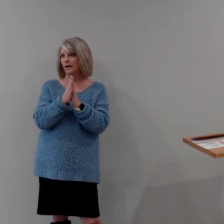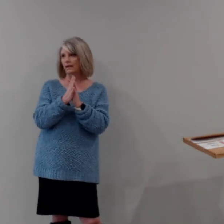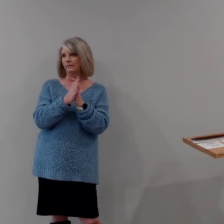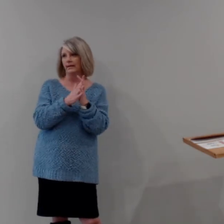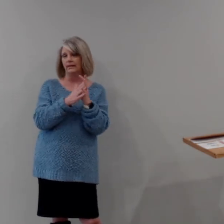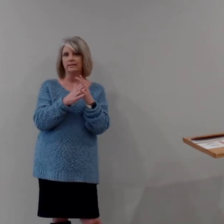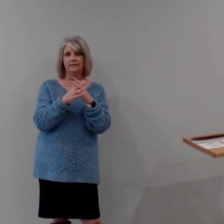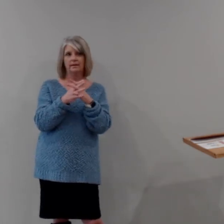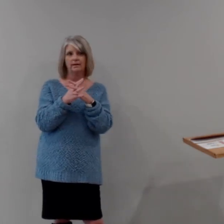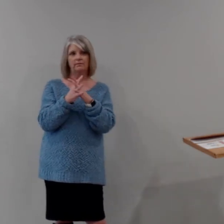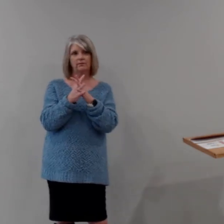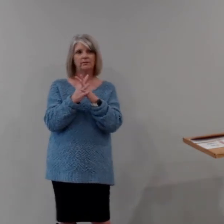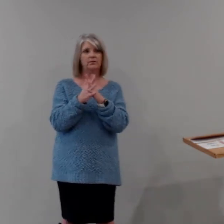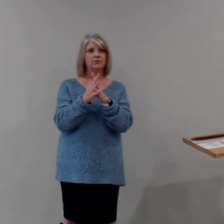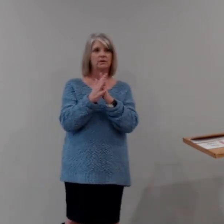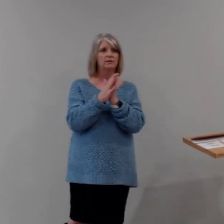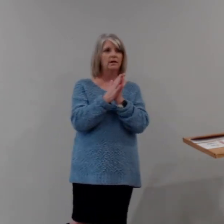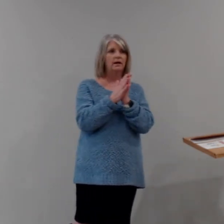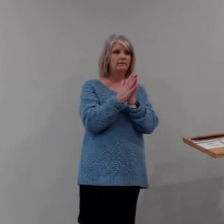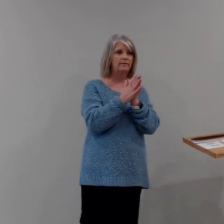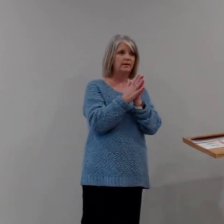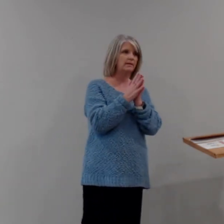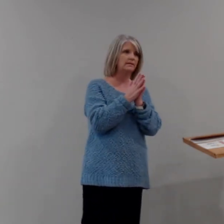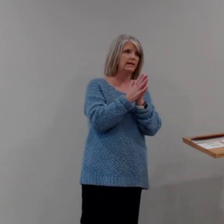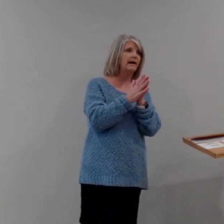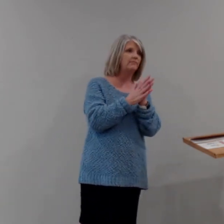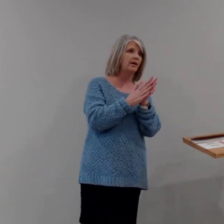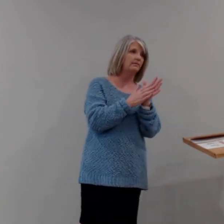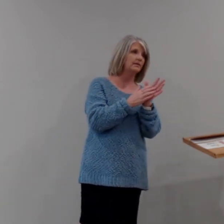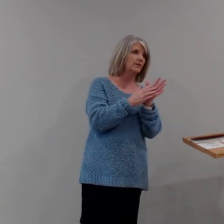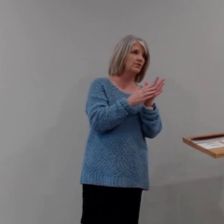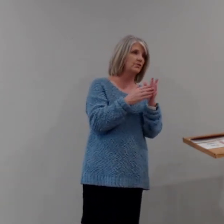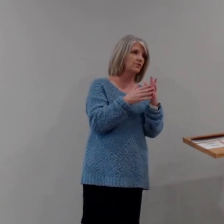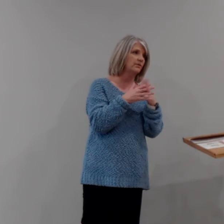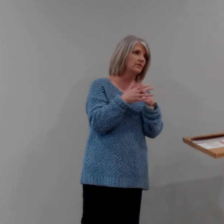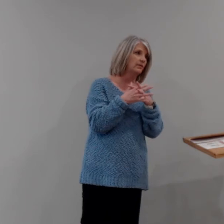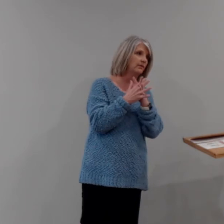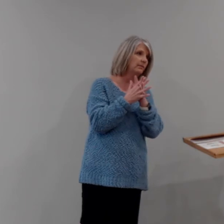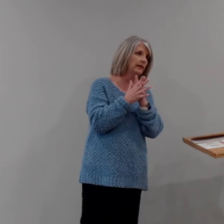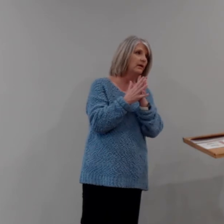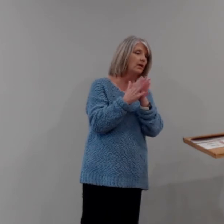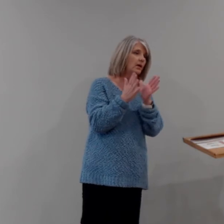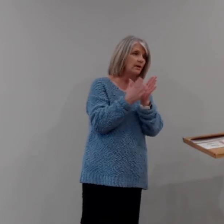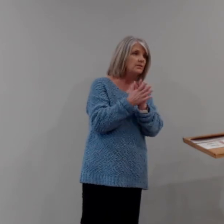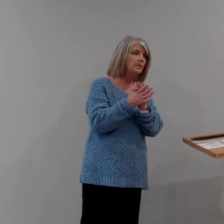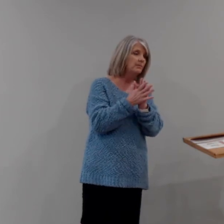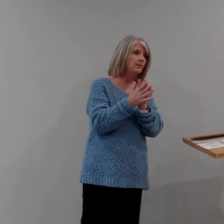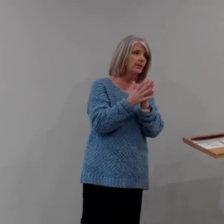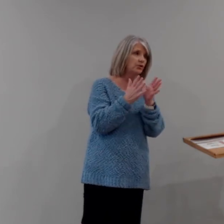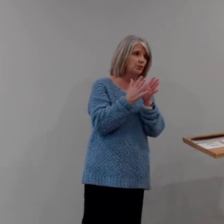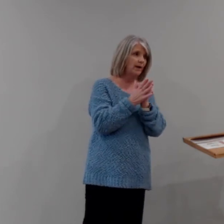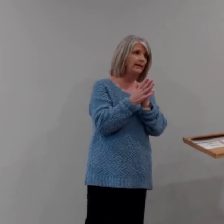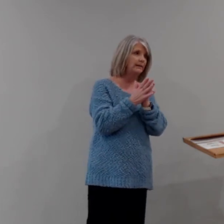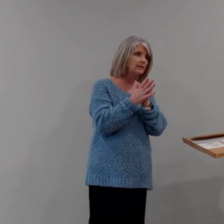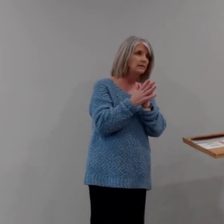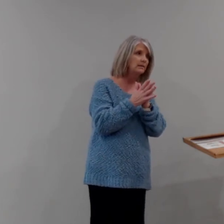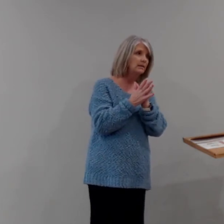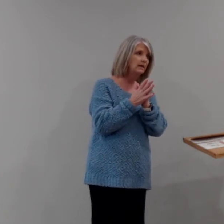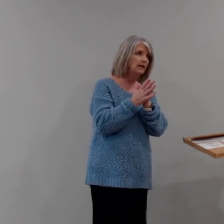of things to cover. There's a lot of things that I've not even touched the surface on. I mean, those people that are trained in